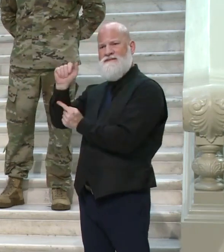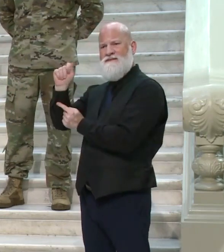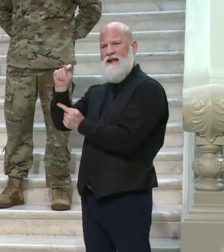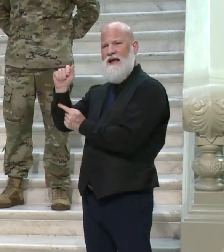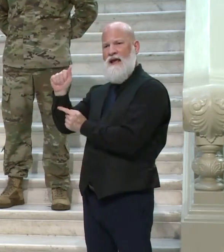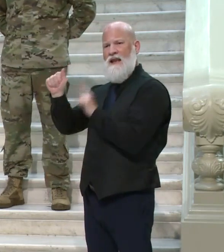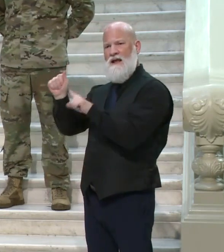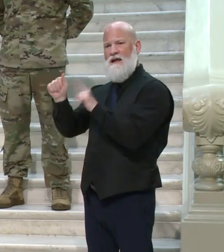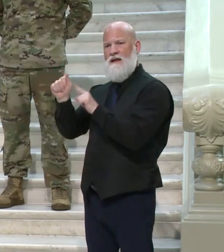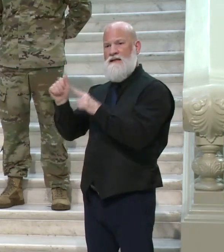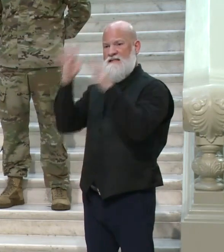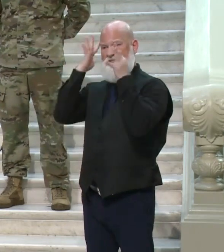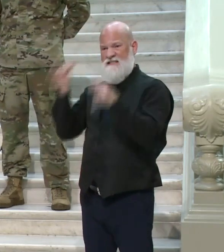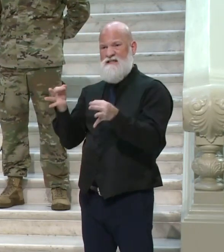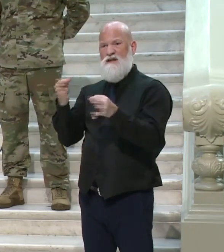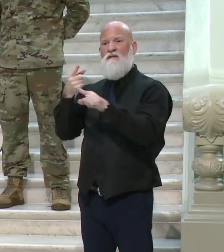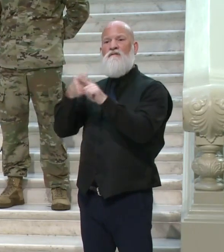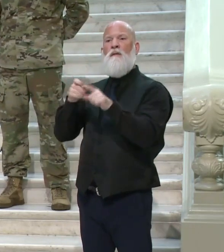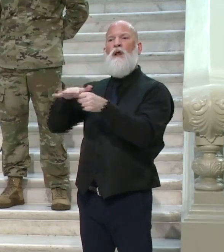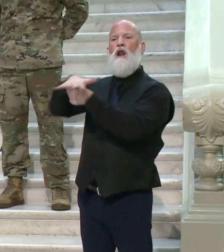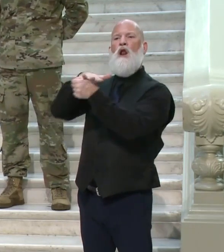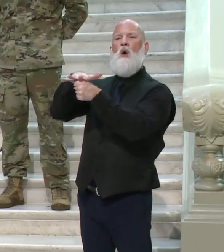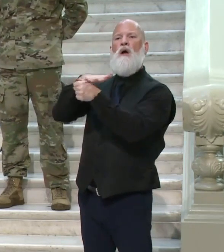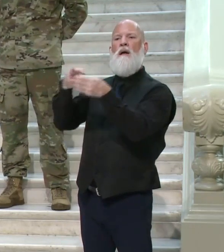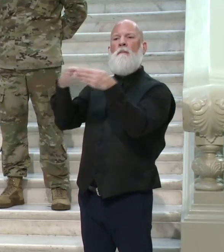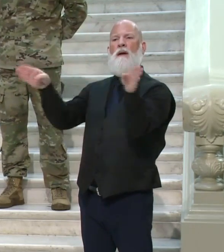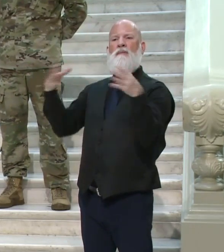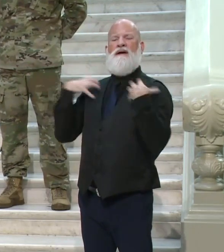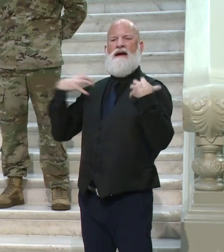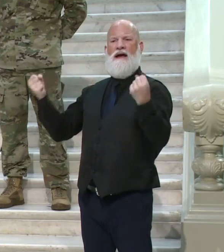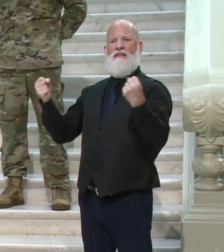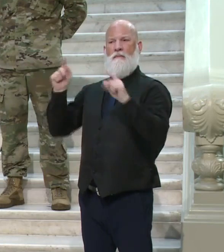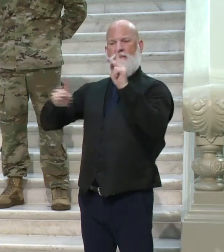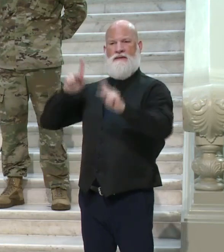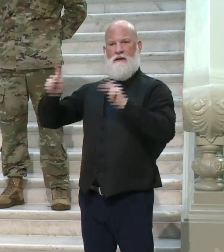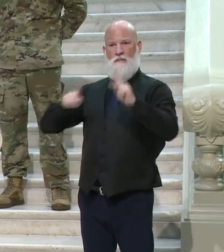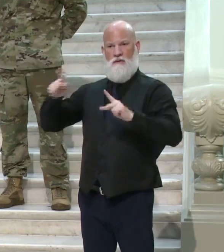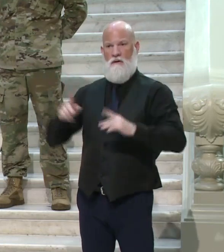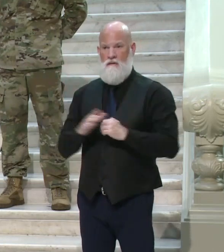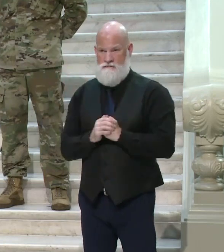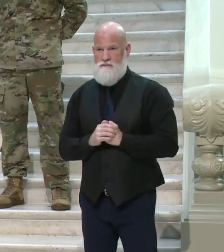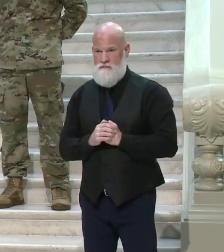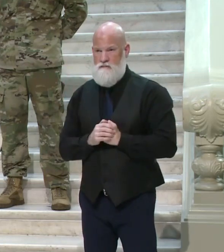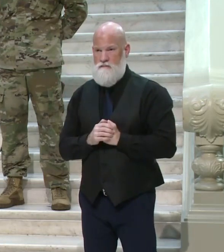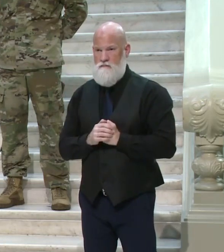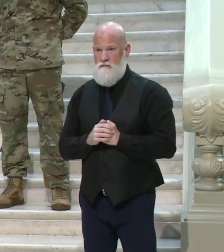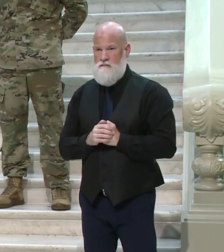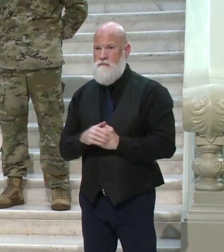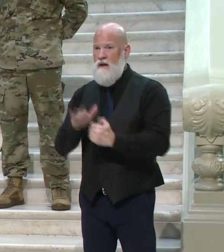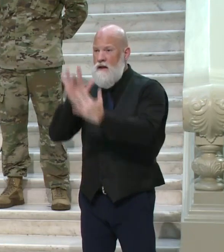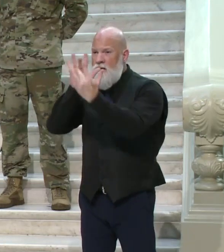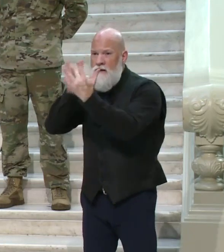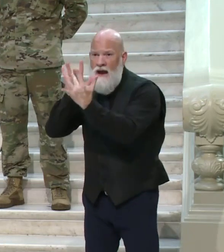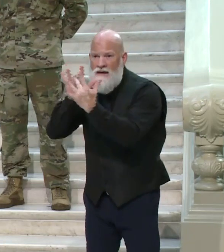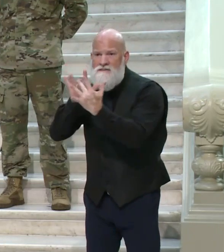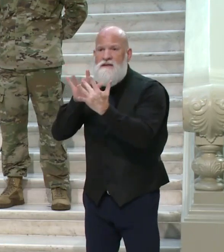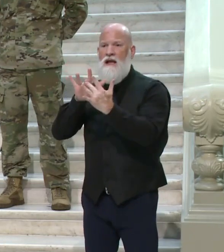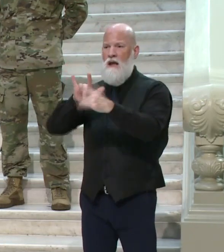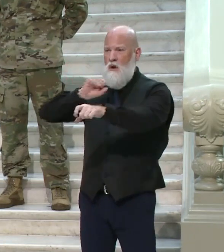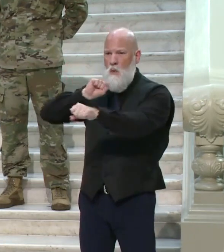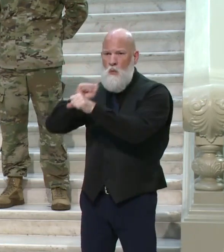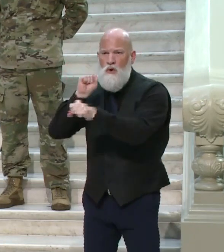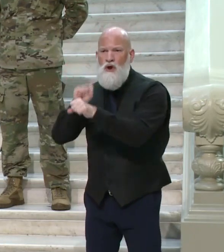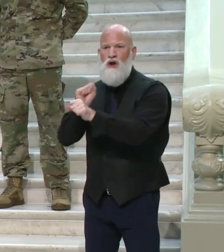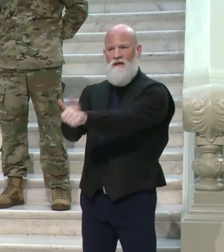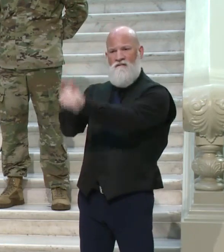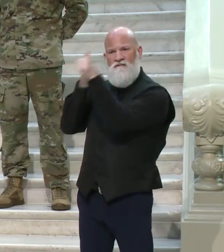from the local public health officials, meeting and working within the guidelines of the great